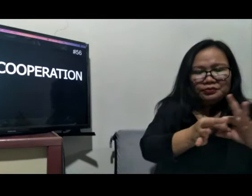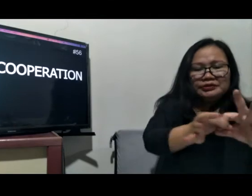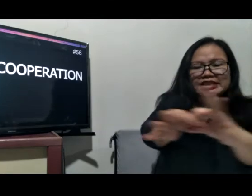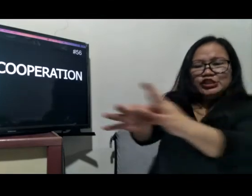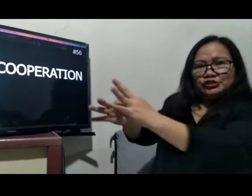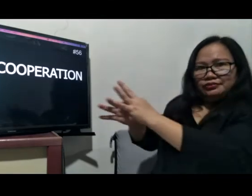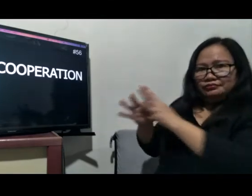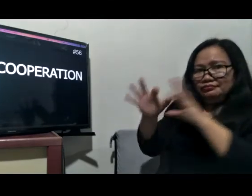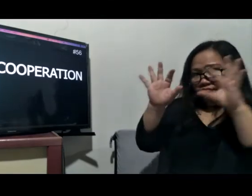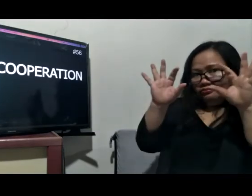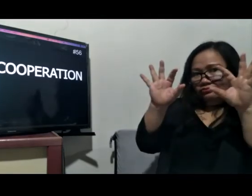Cooperation,